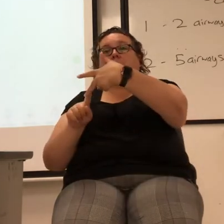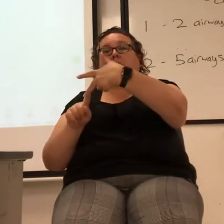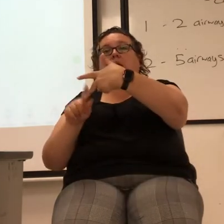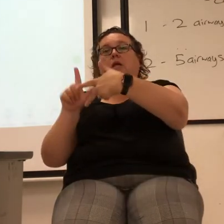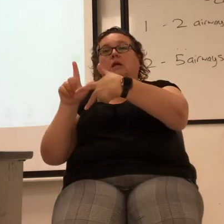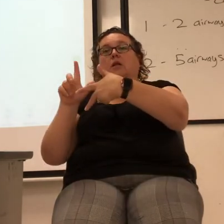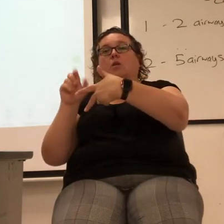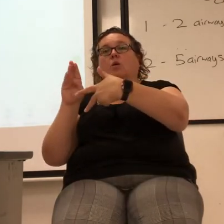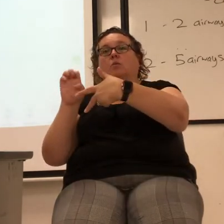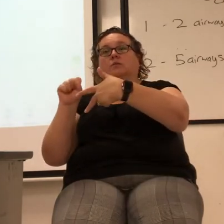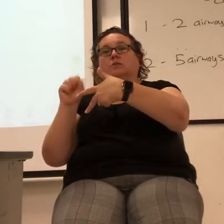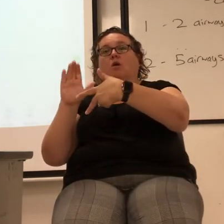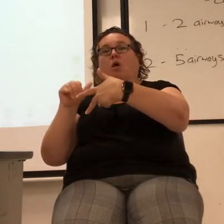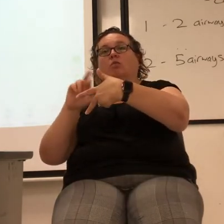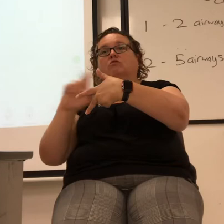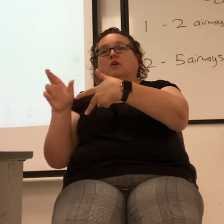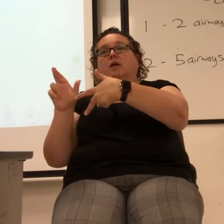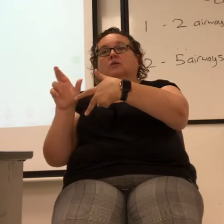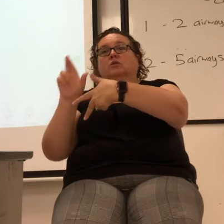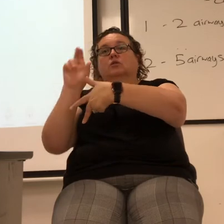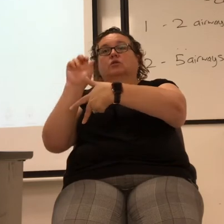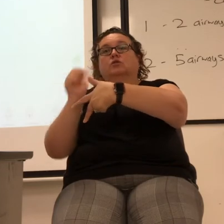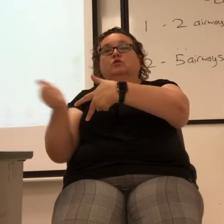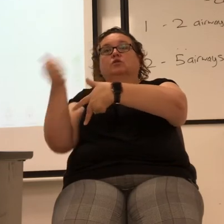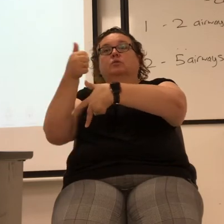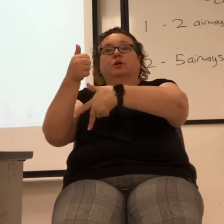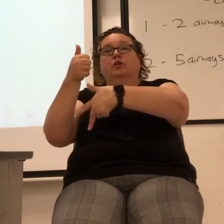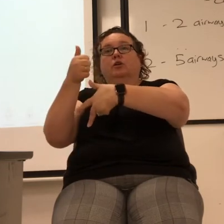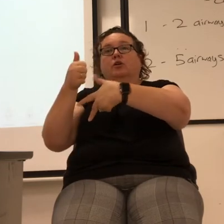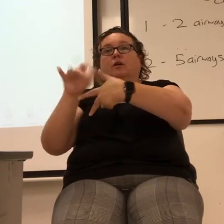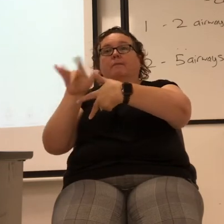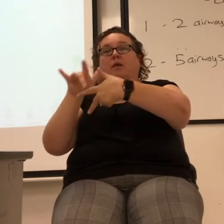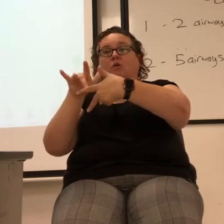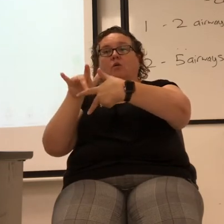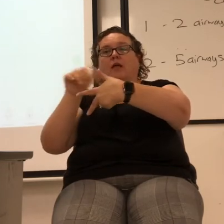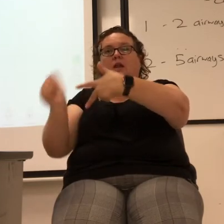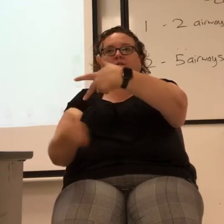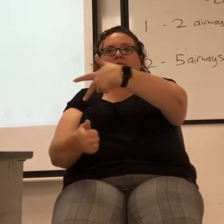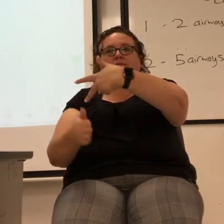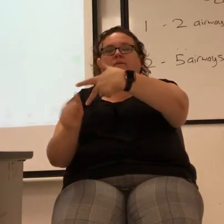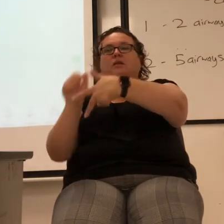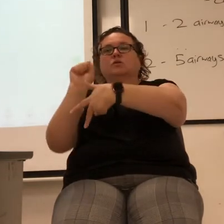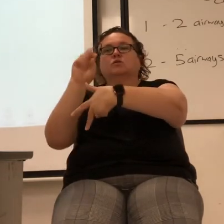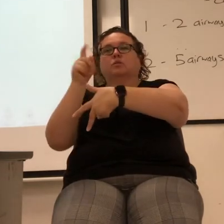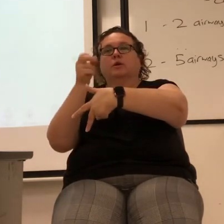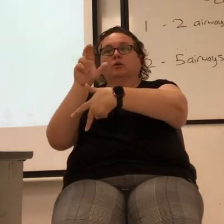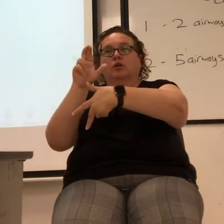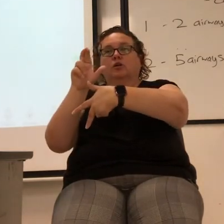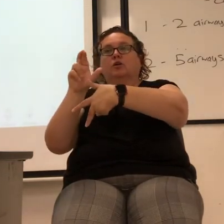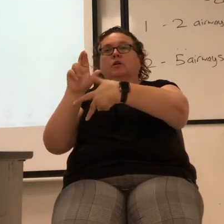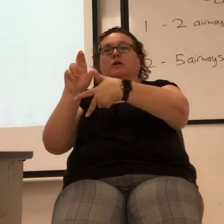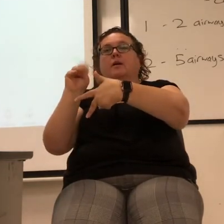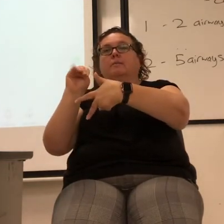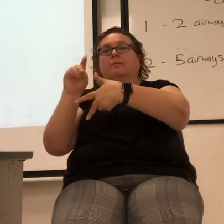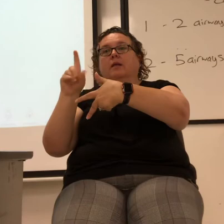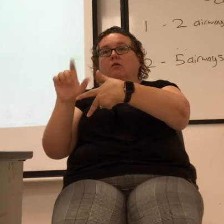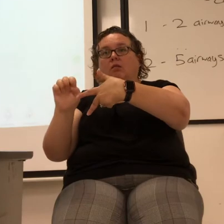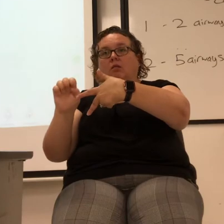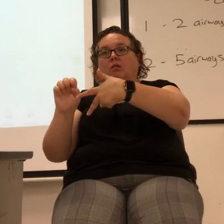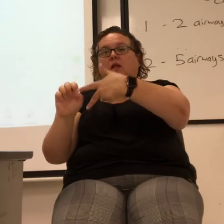lobes on the right side, superior, middle, inferior lobes. On the left side, there is just two, superior,